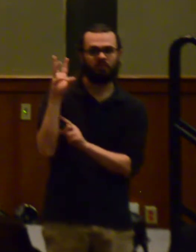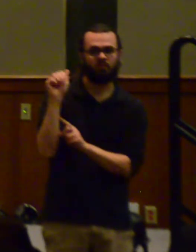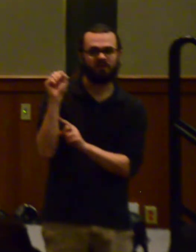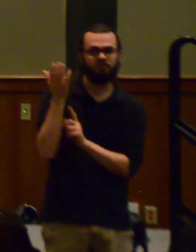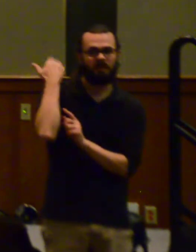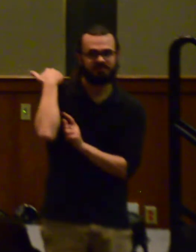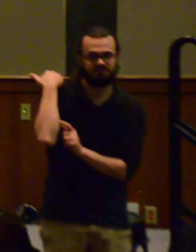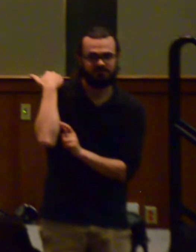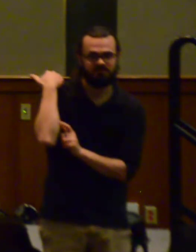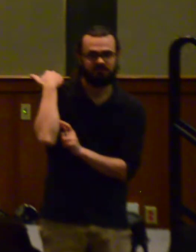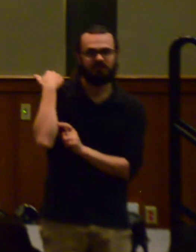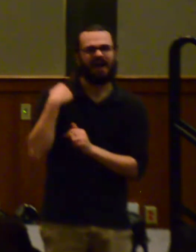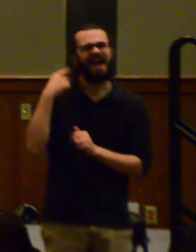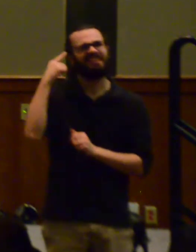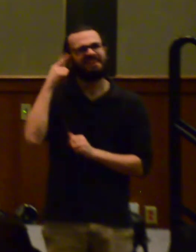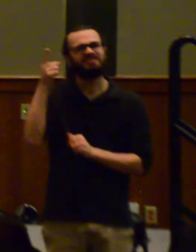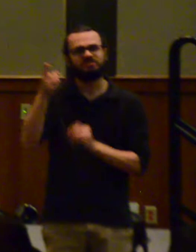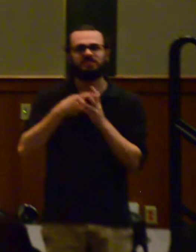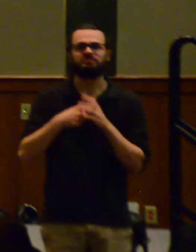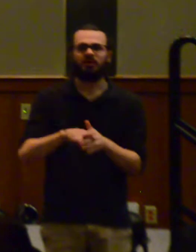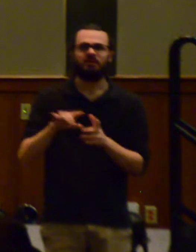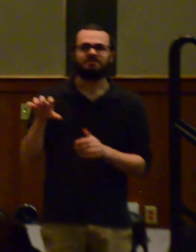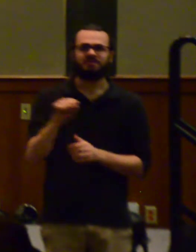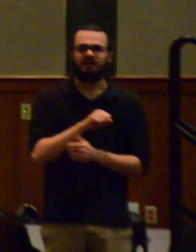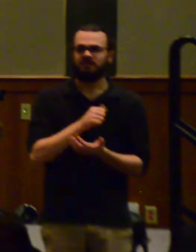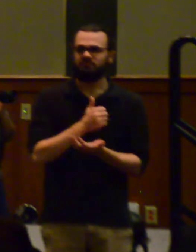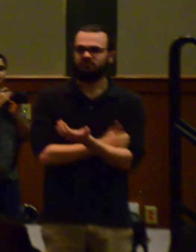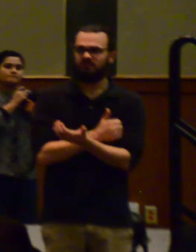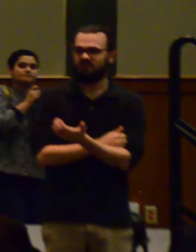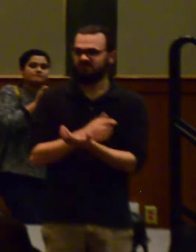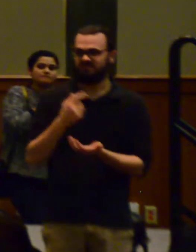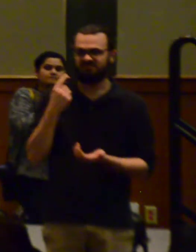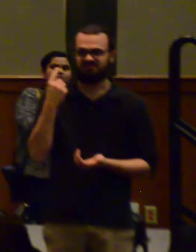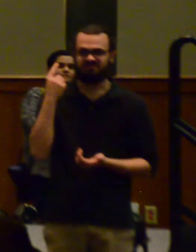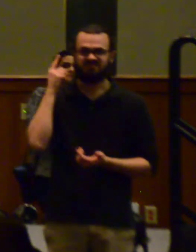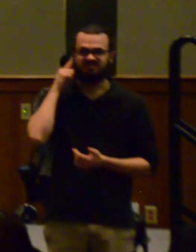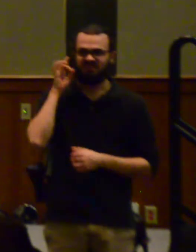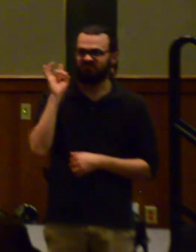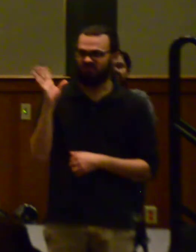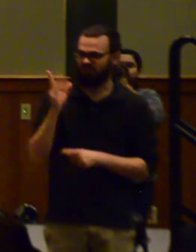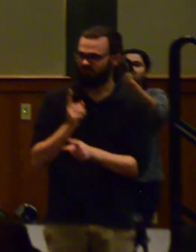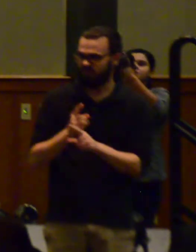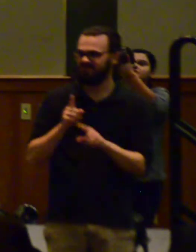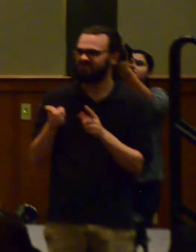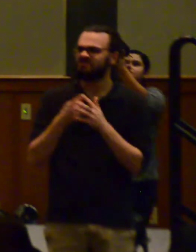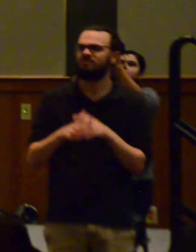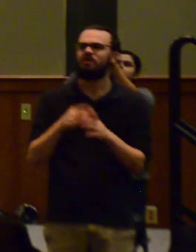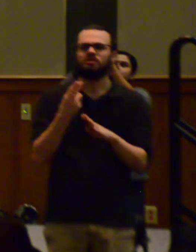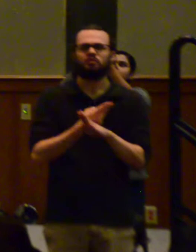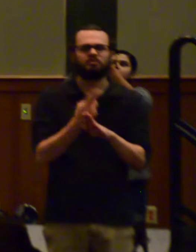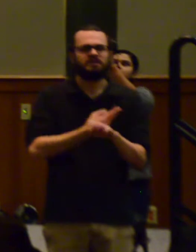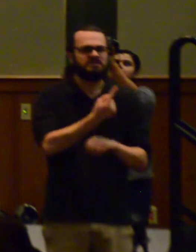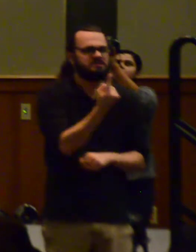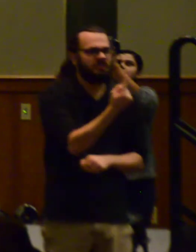drugs. Sounds really lame. She started using something, maybe around 16. I